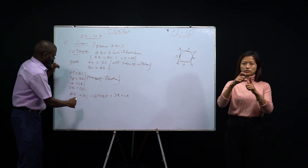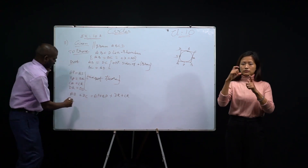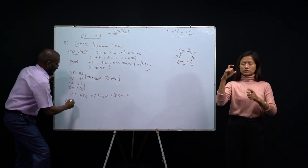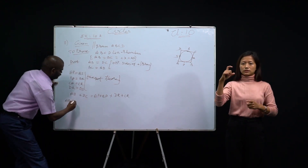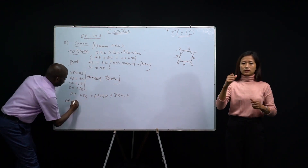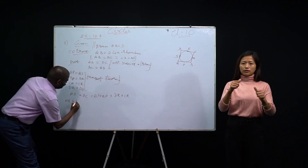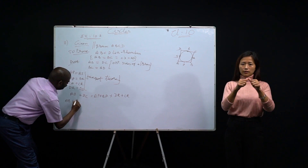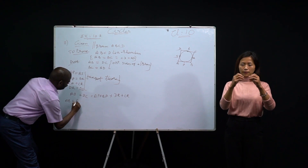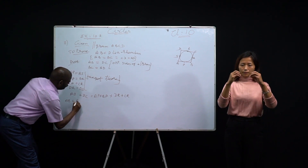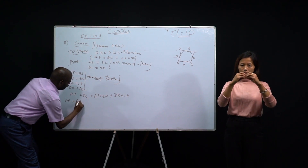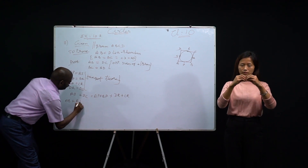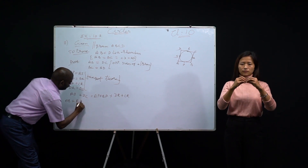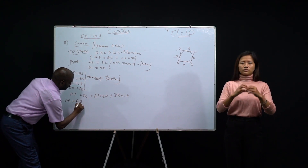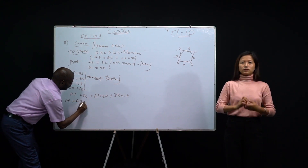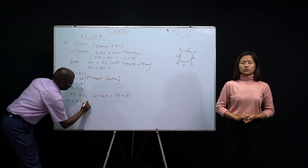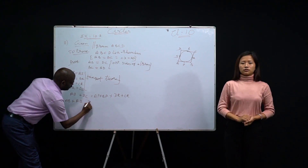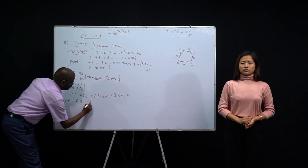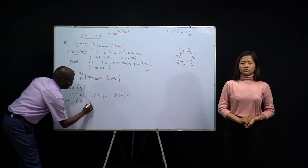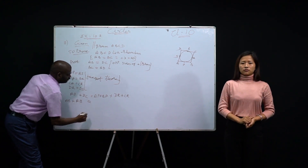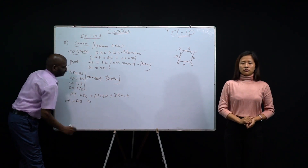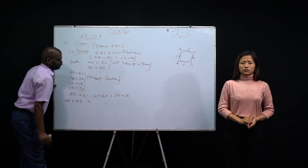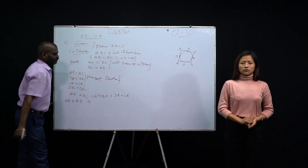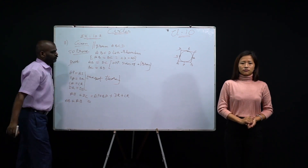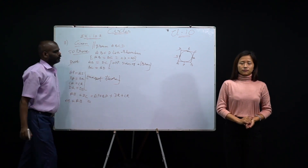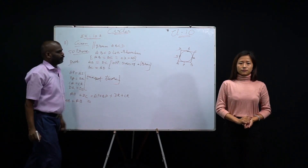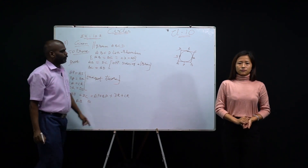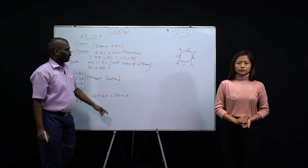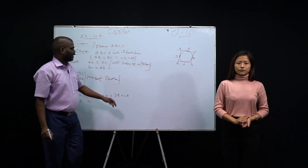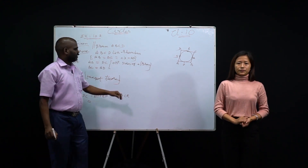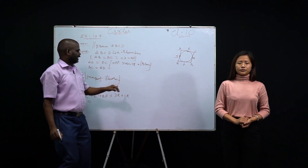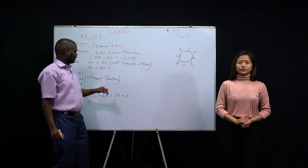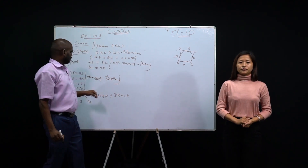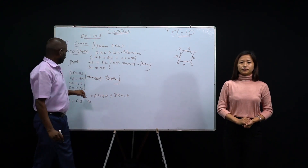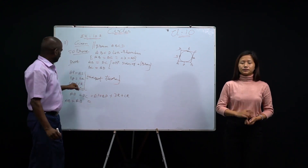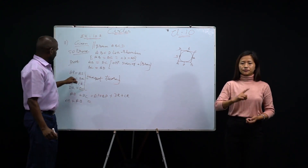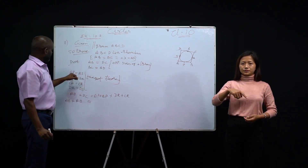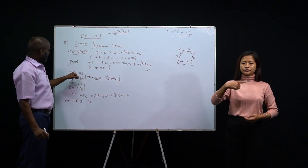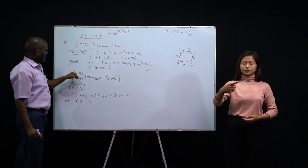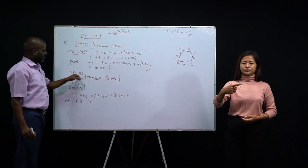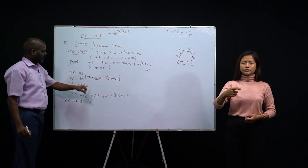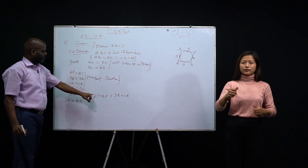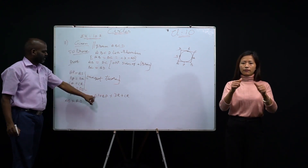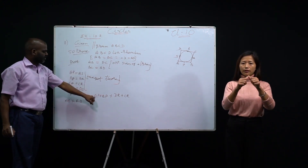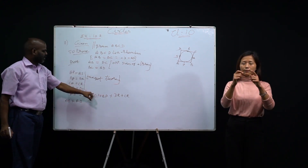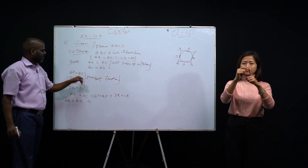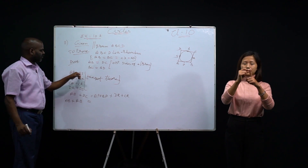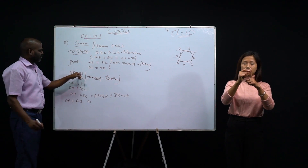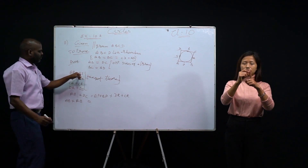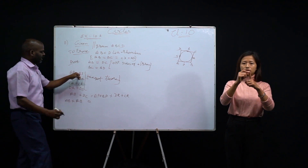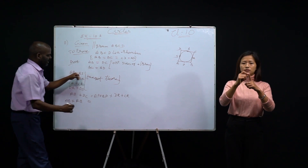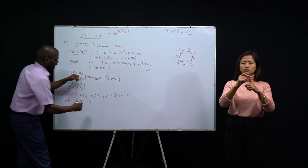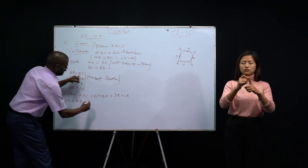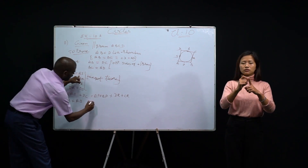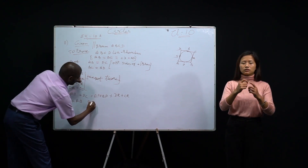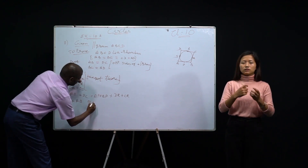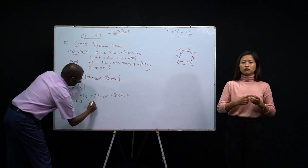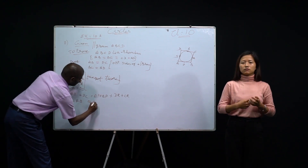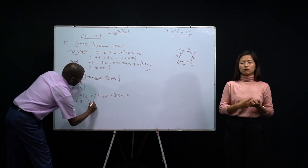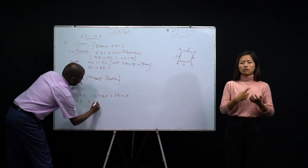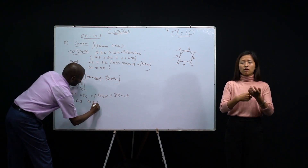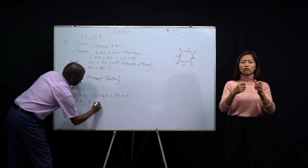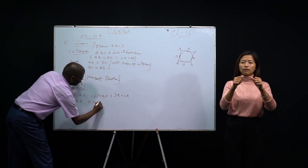AB. Next, AP. In place of AP, you have what you can write?